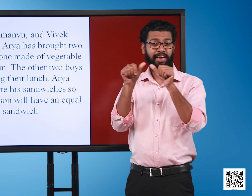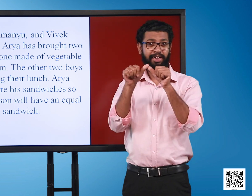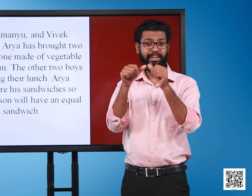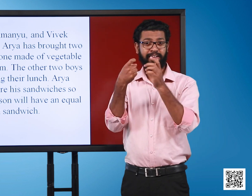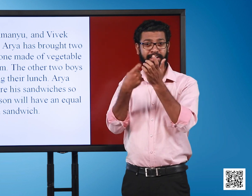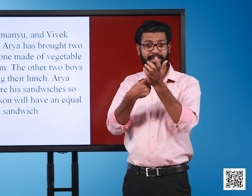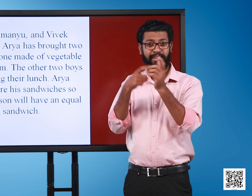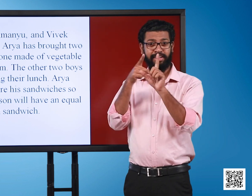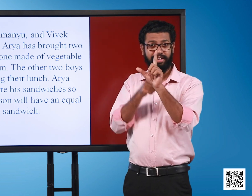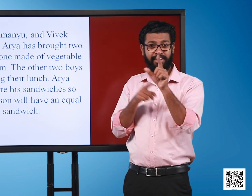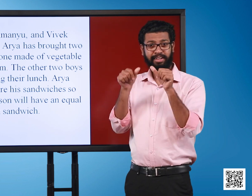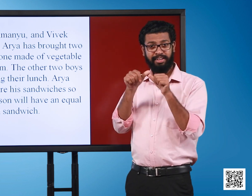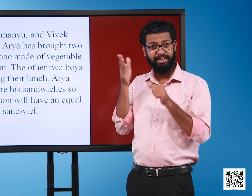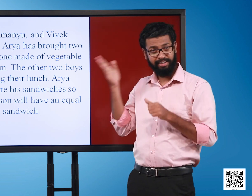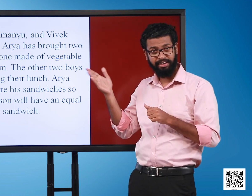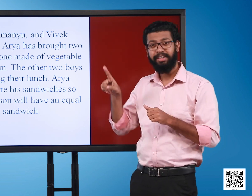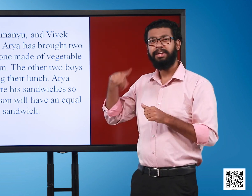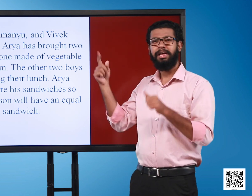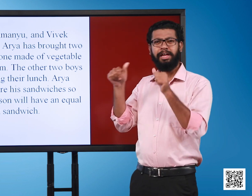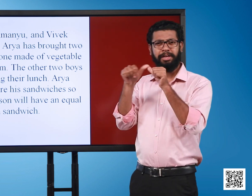Arya, Abhimanyu and Vivek shared lunch.